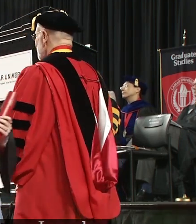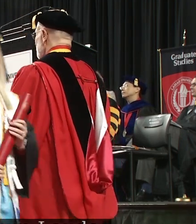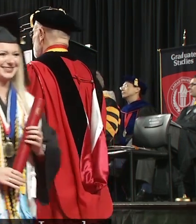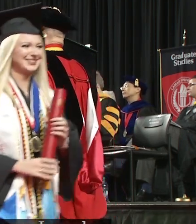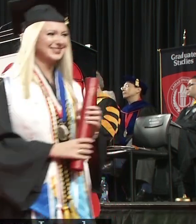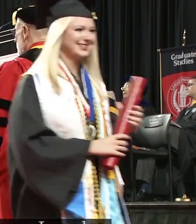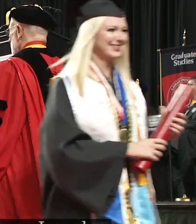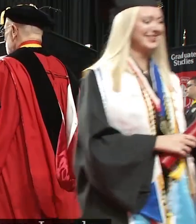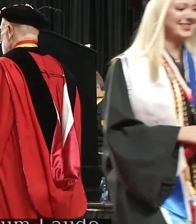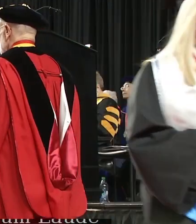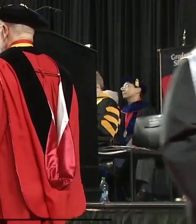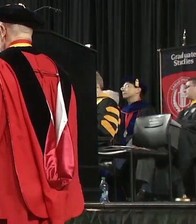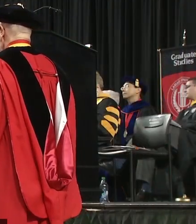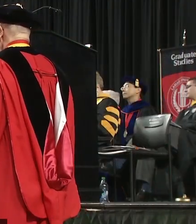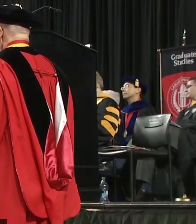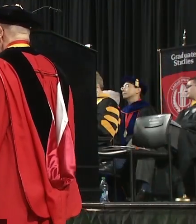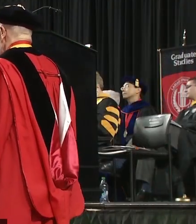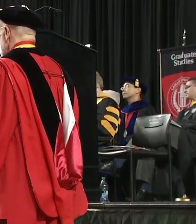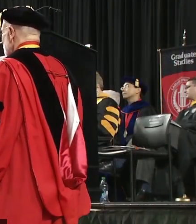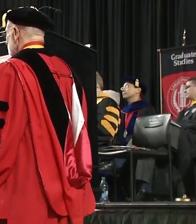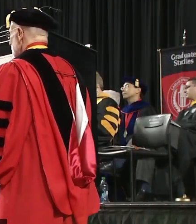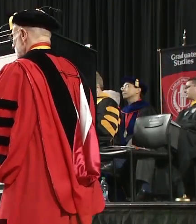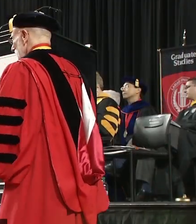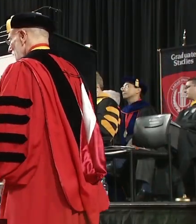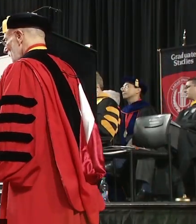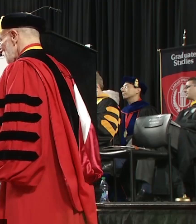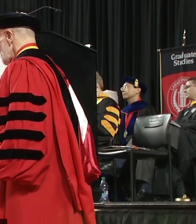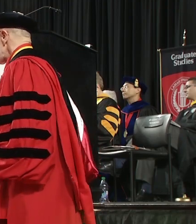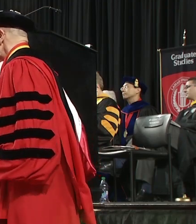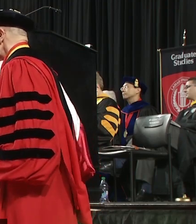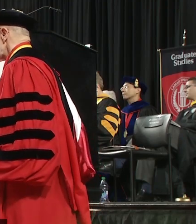Joshua Stephen Harris.